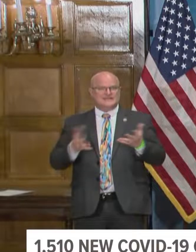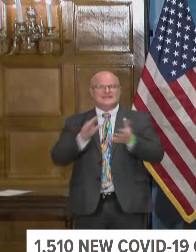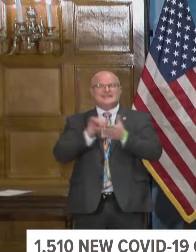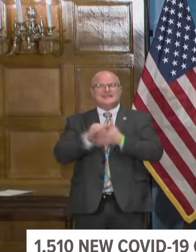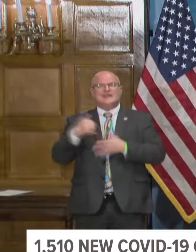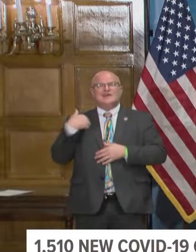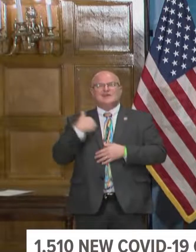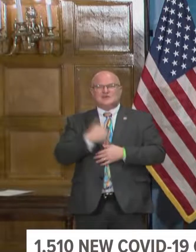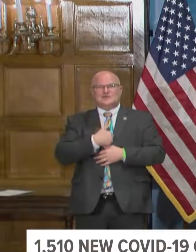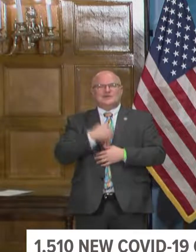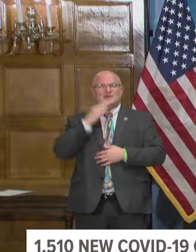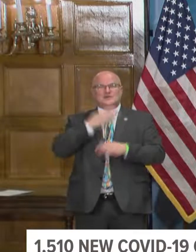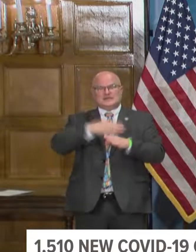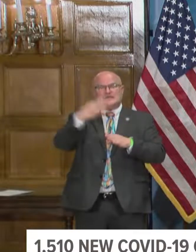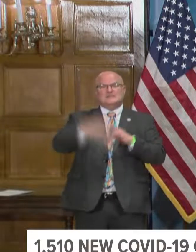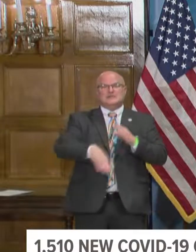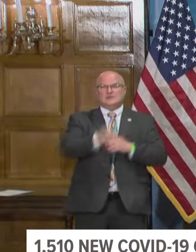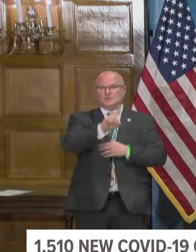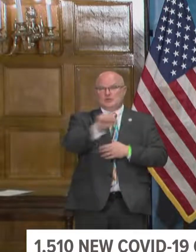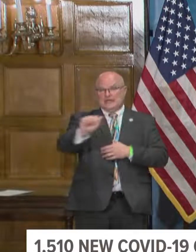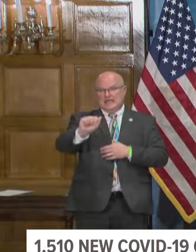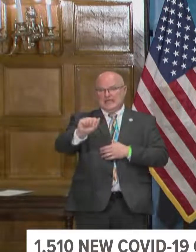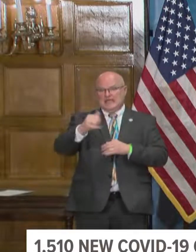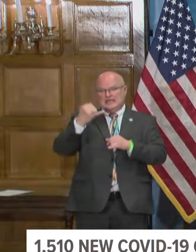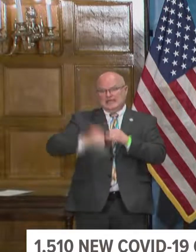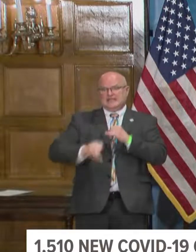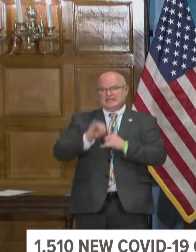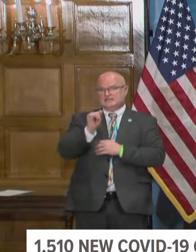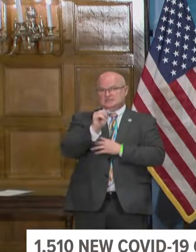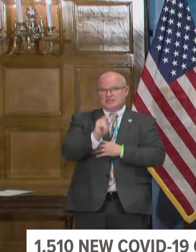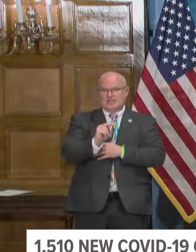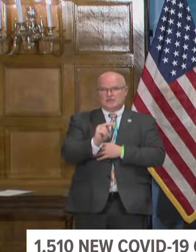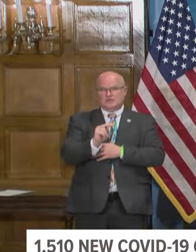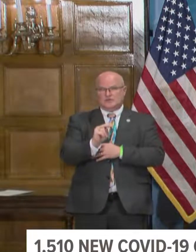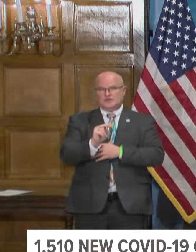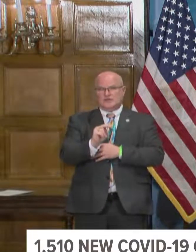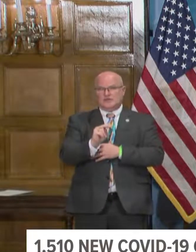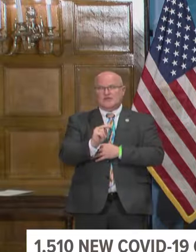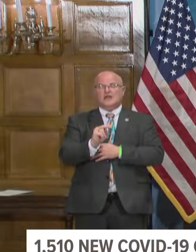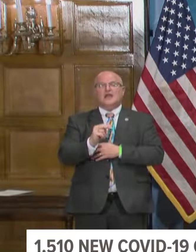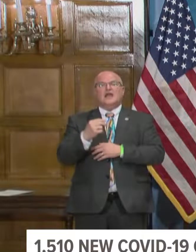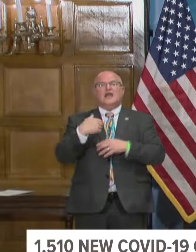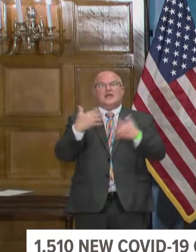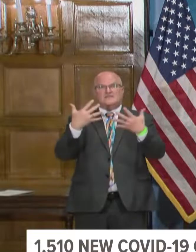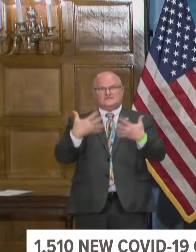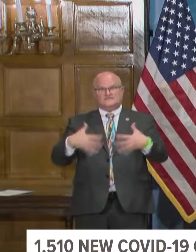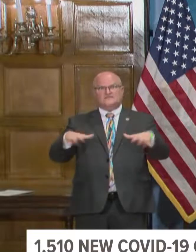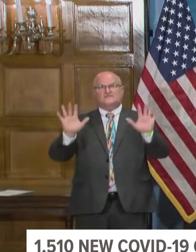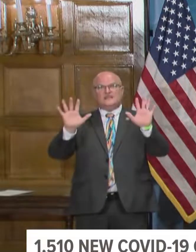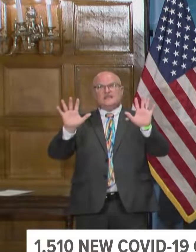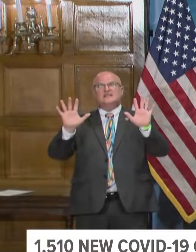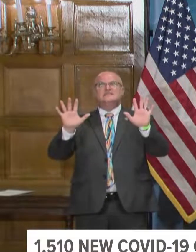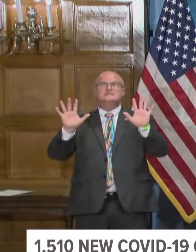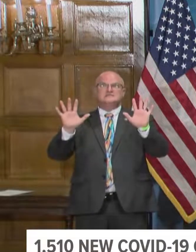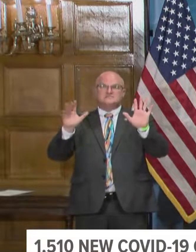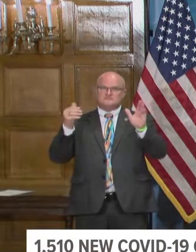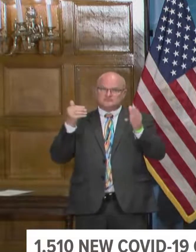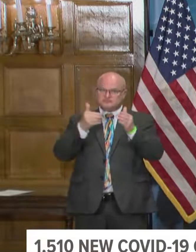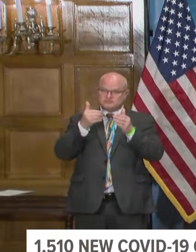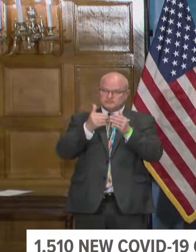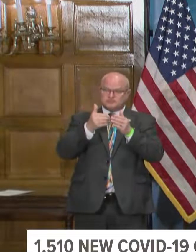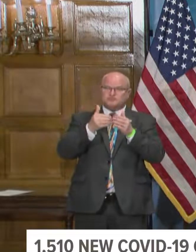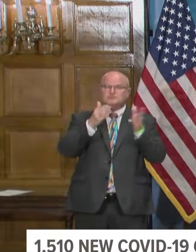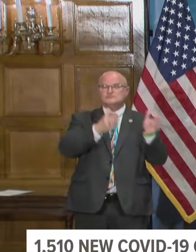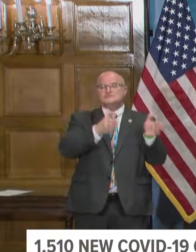would complete 1A by the end of January. We got in a position where we could move